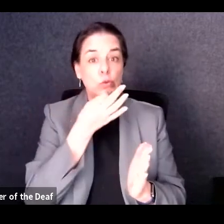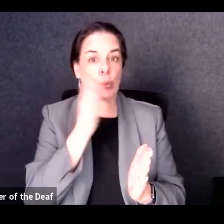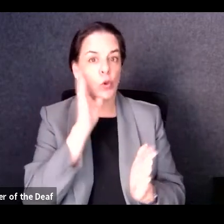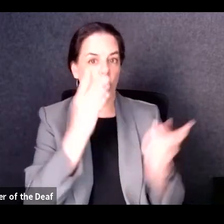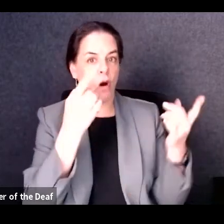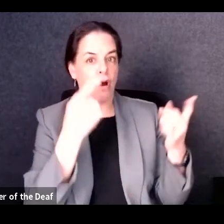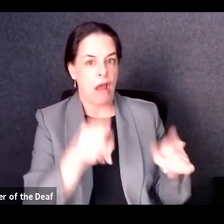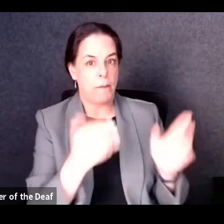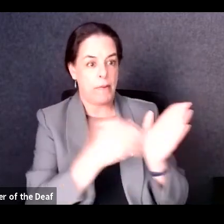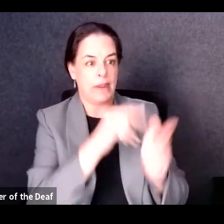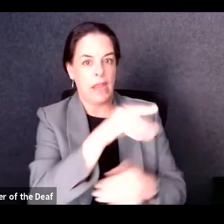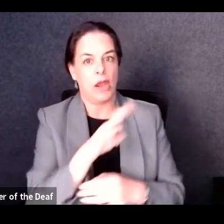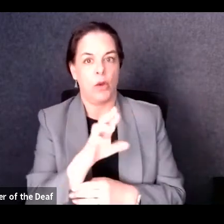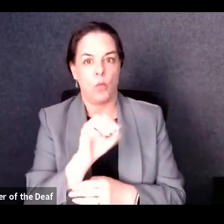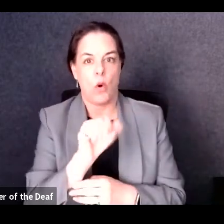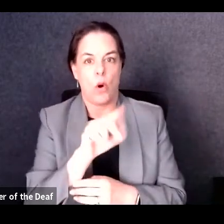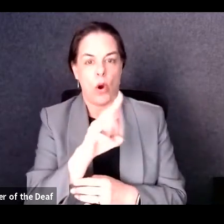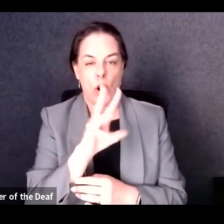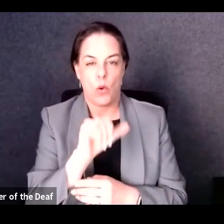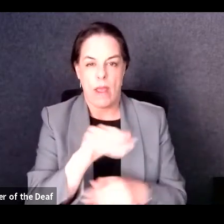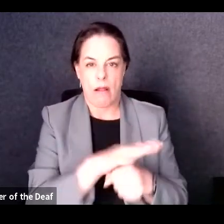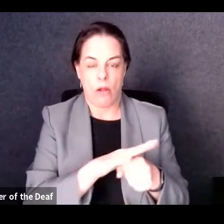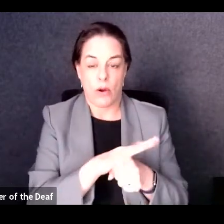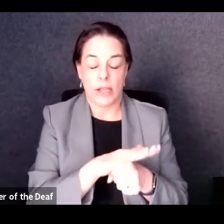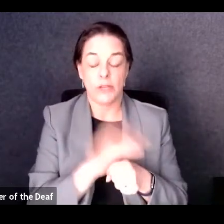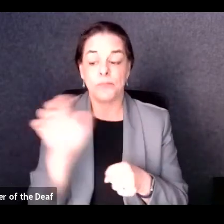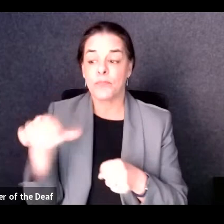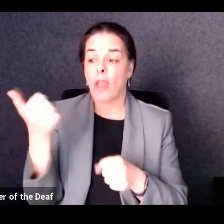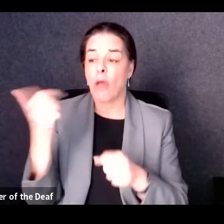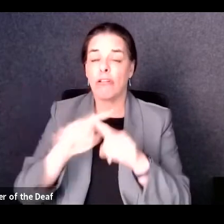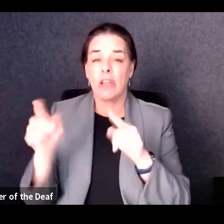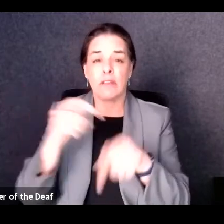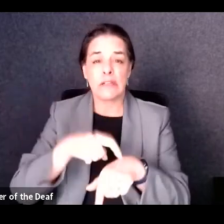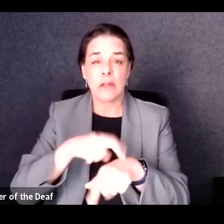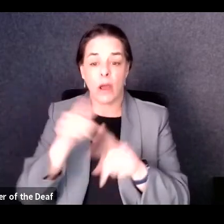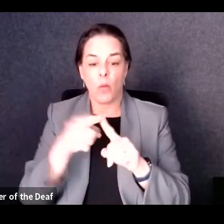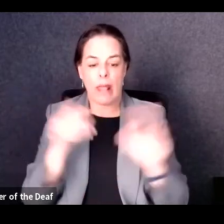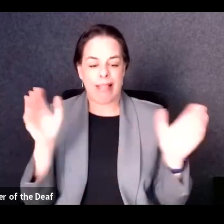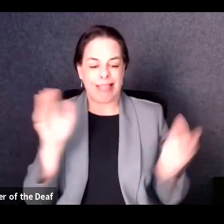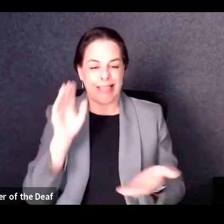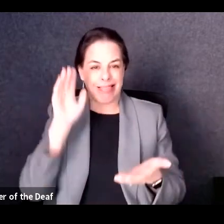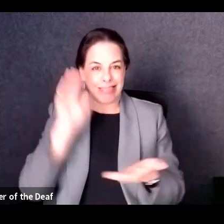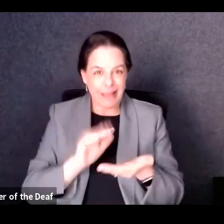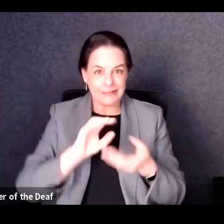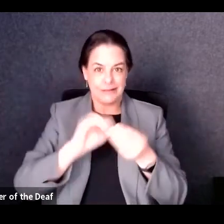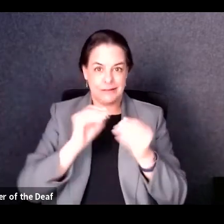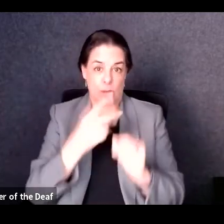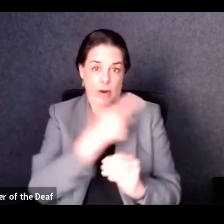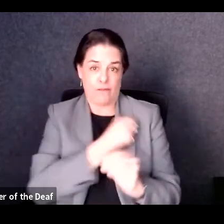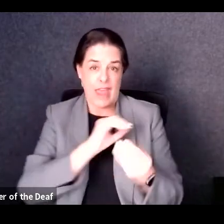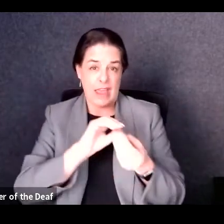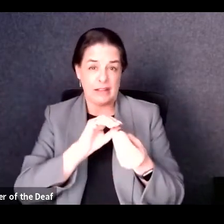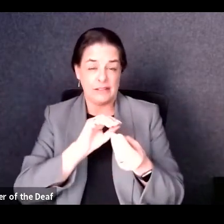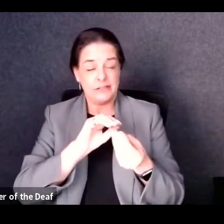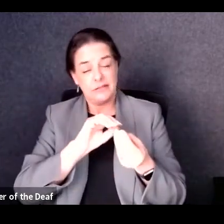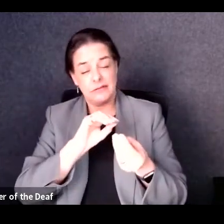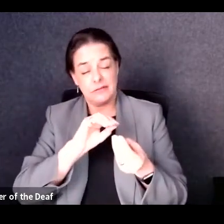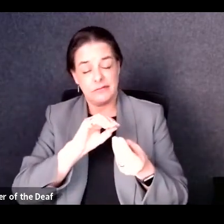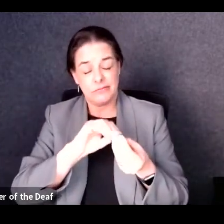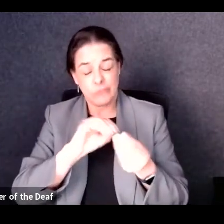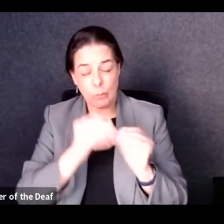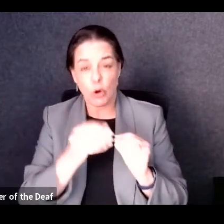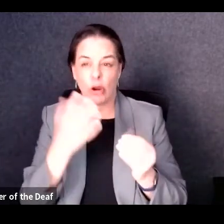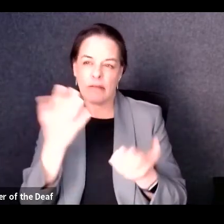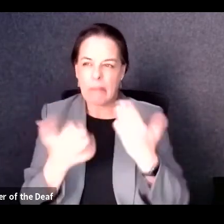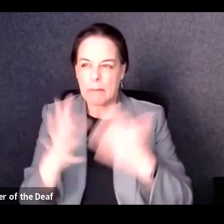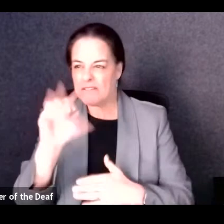location. Other times, when we have smaller number of vaccines, maybe 50 doses or so, we hold smaller